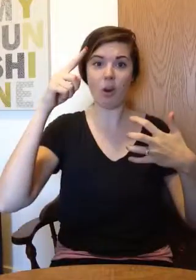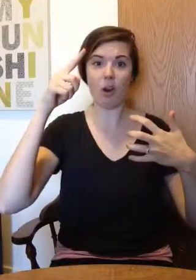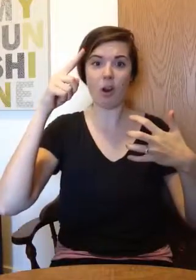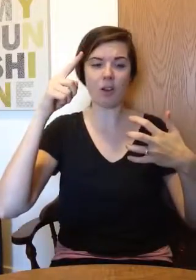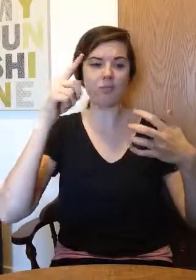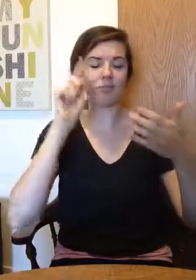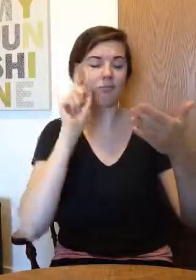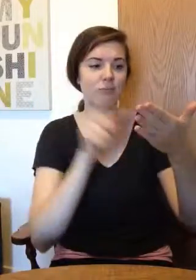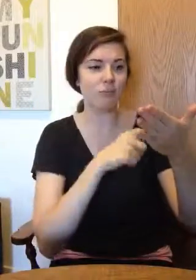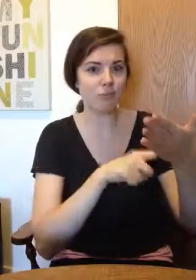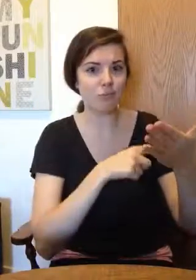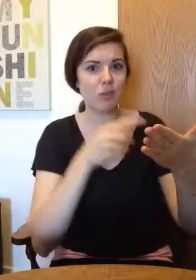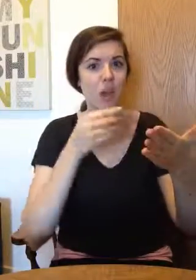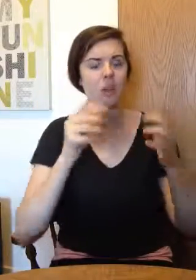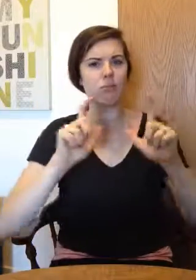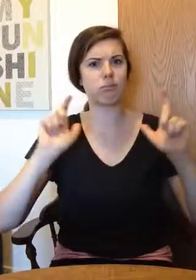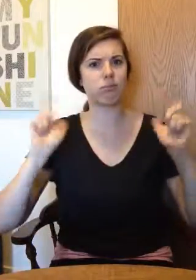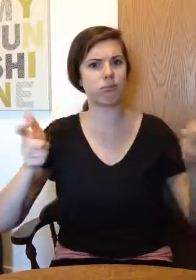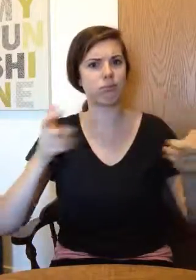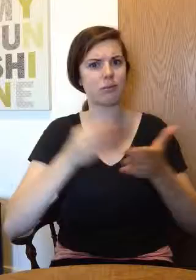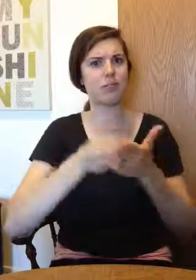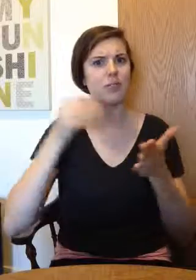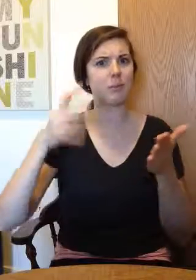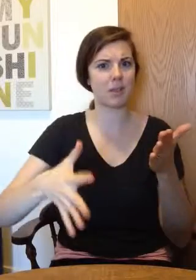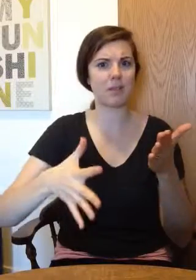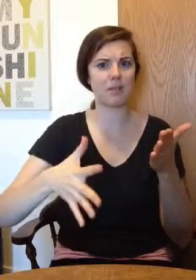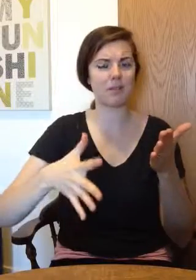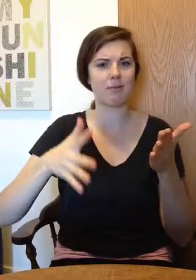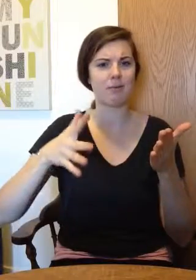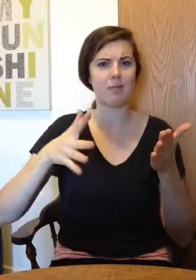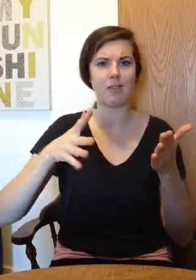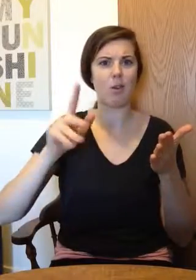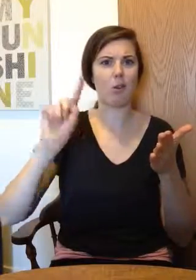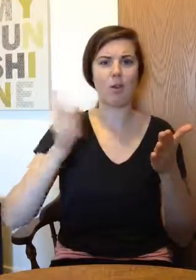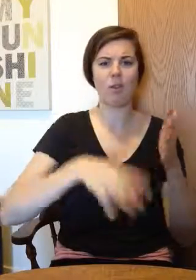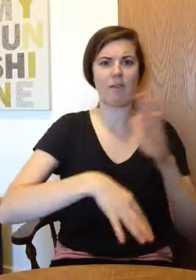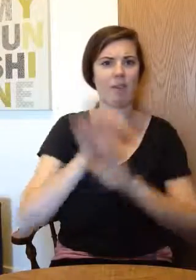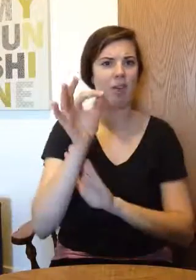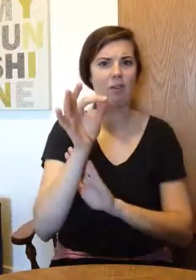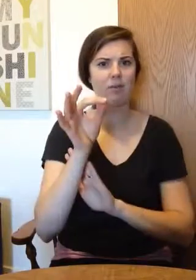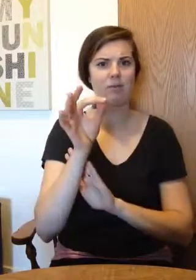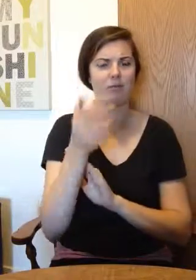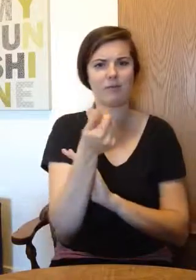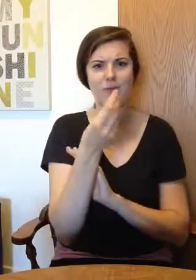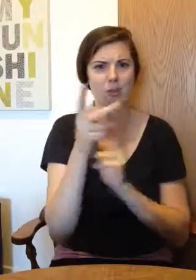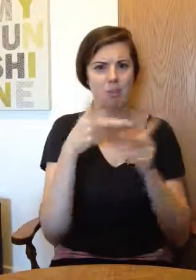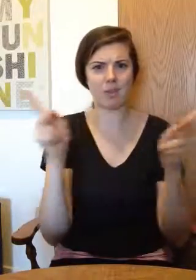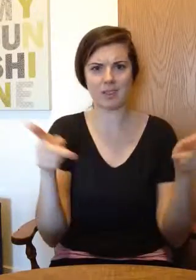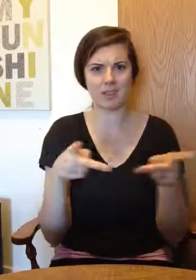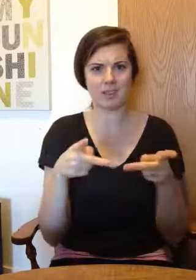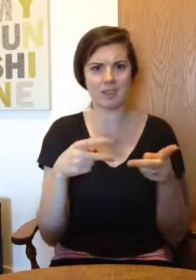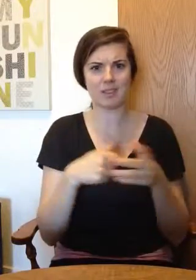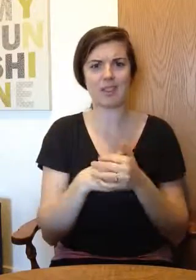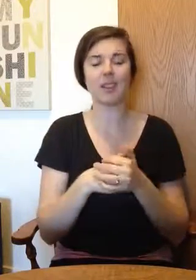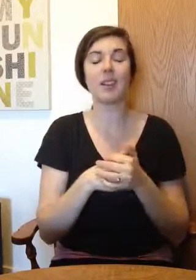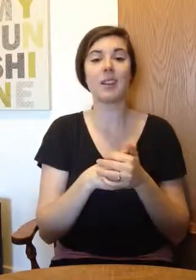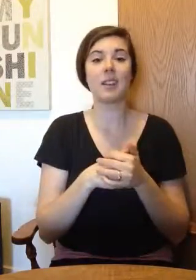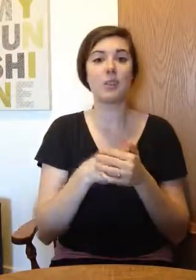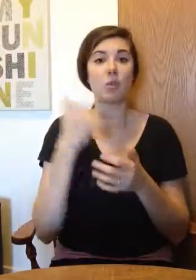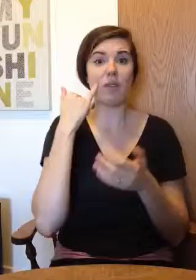need to, dedicate your life and spend 6.5 years as a graduate student just to become a neuroscientist to get access to these tools. And that's a shame